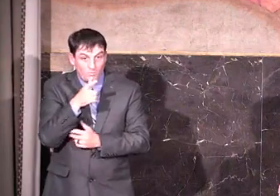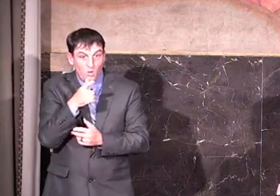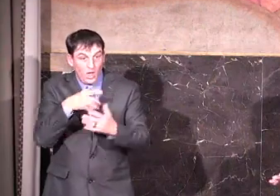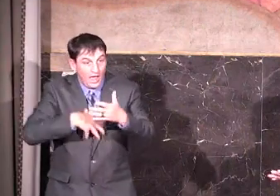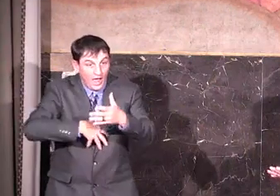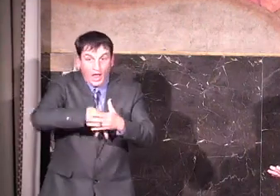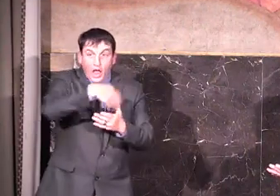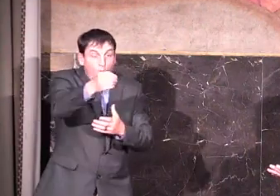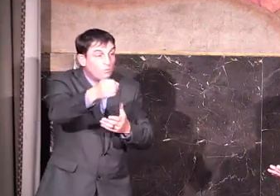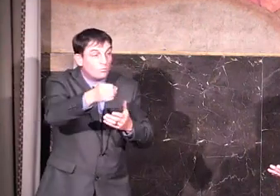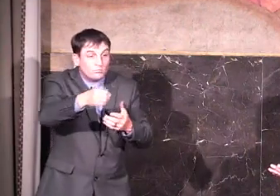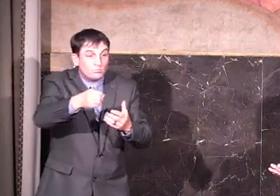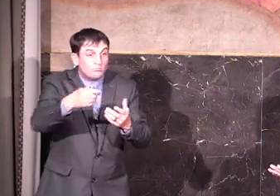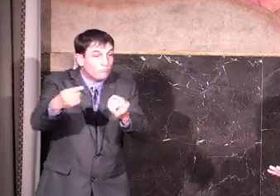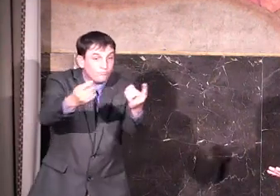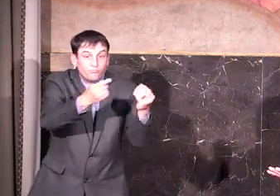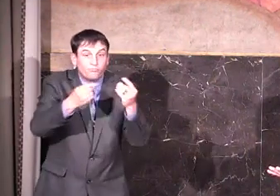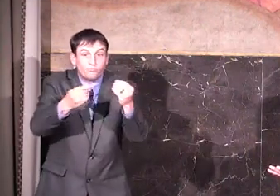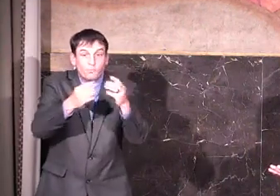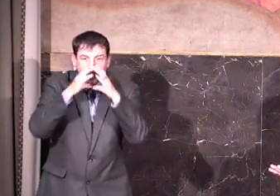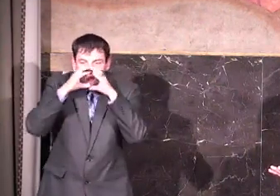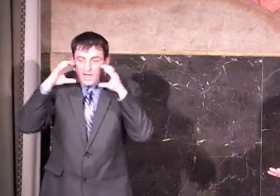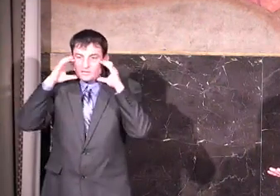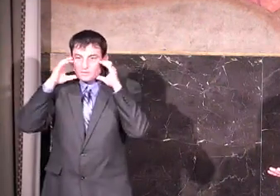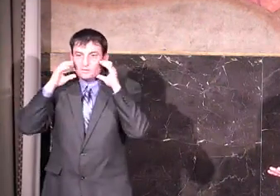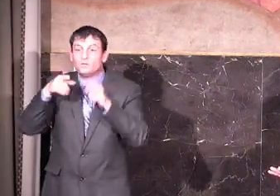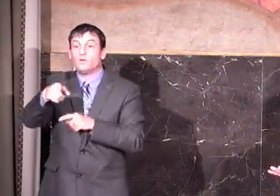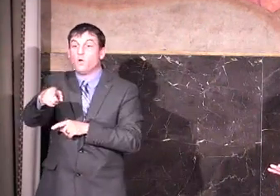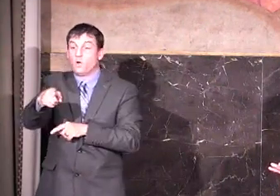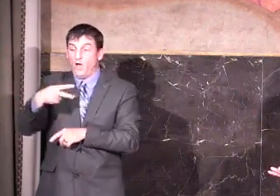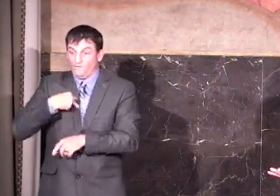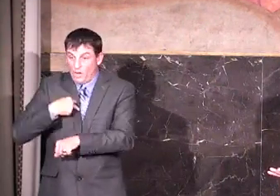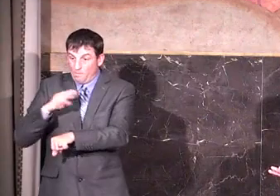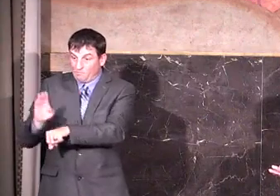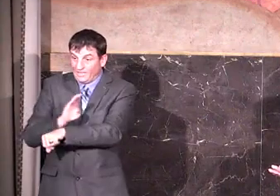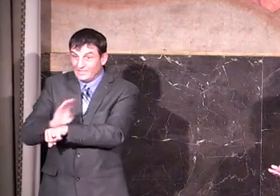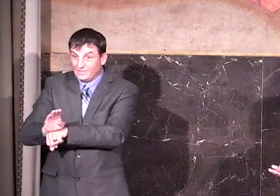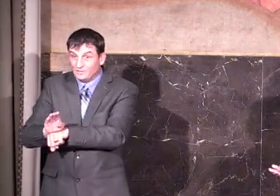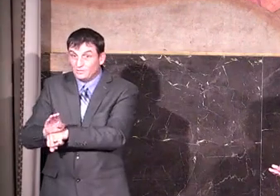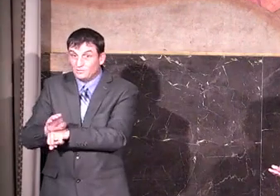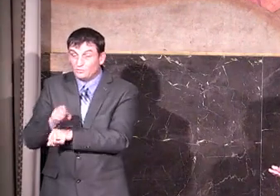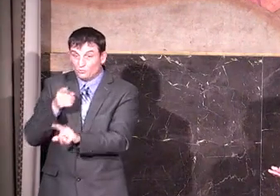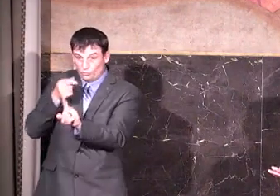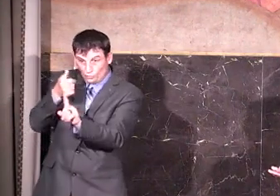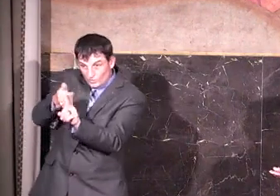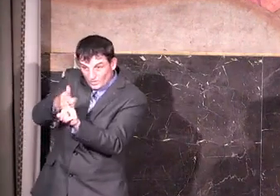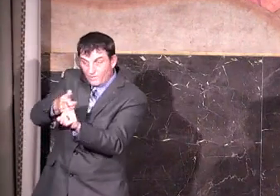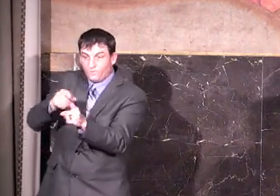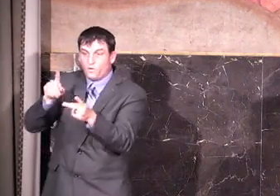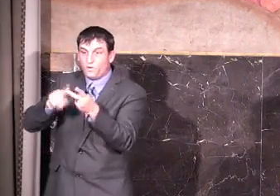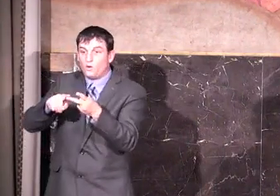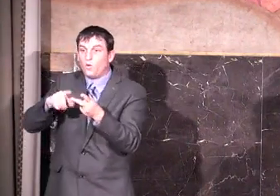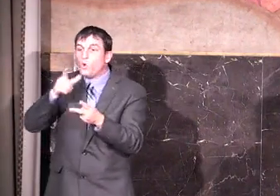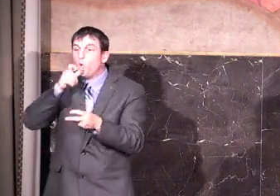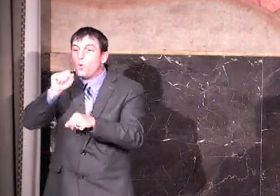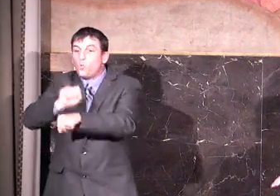in public. And I'll remind you, if you're running a business, then your employees and yourself, if you're engaged